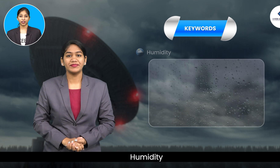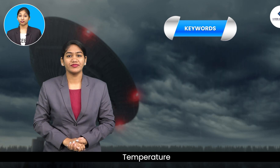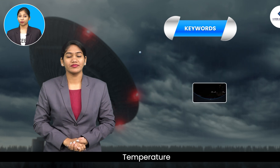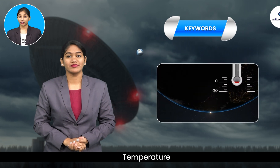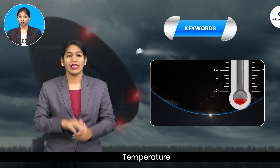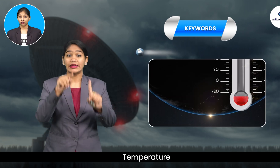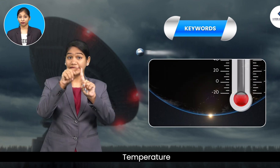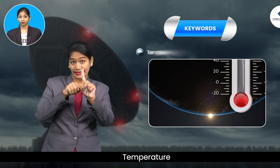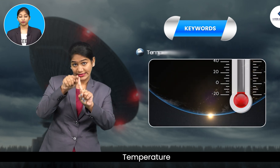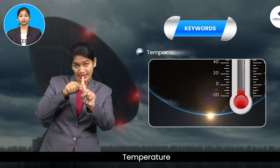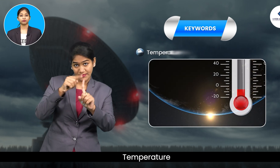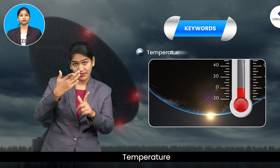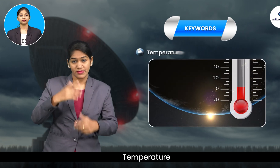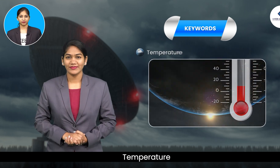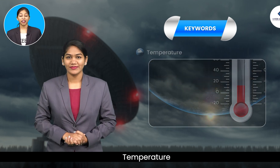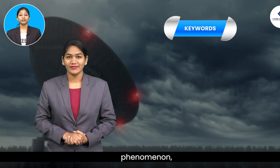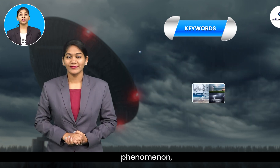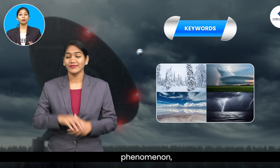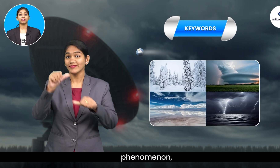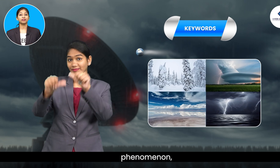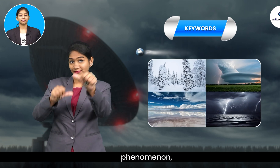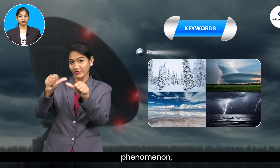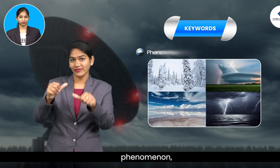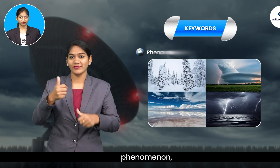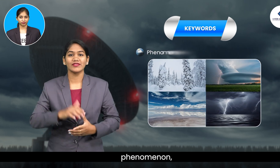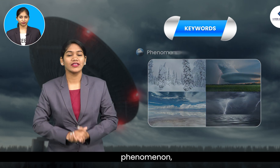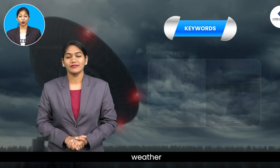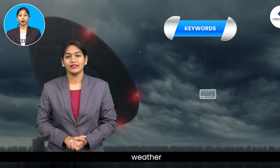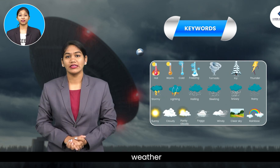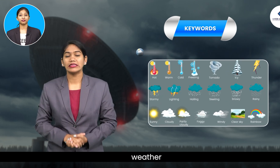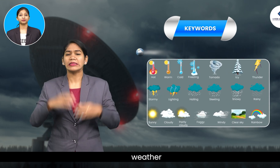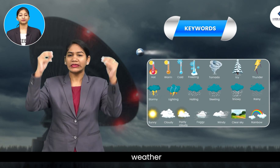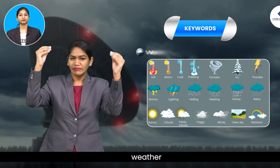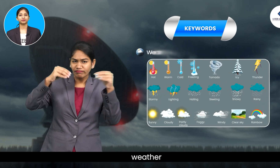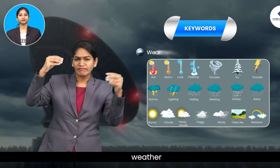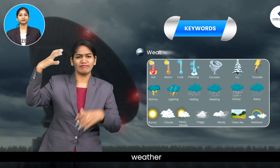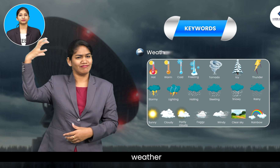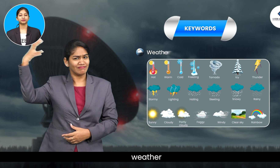Temperature Phenomenal Weather